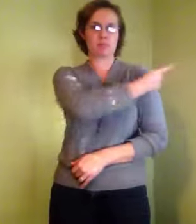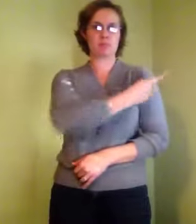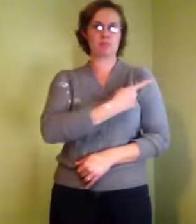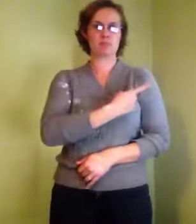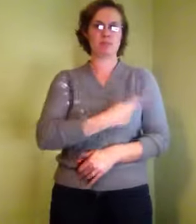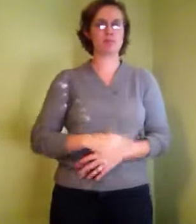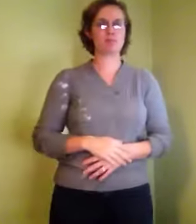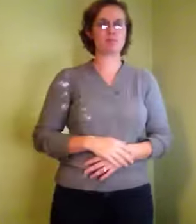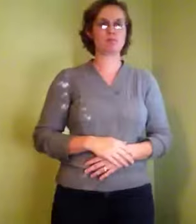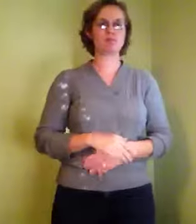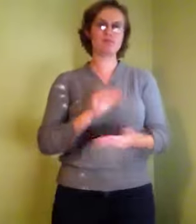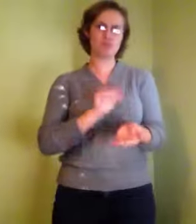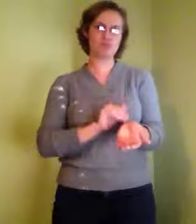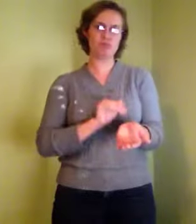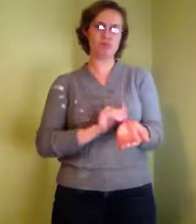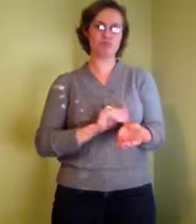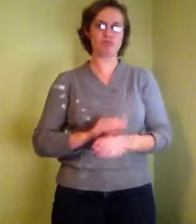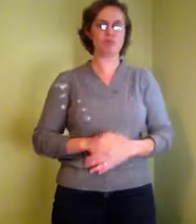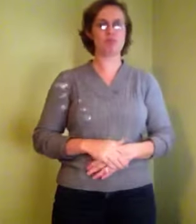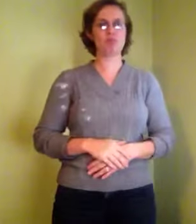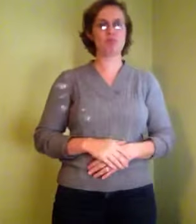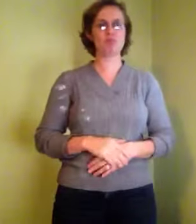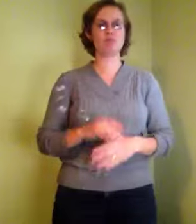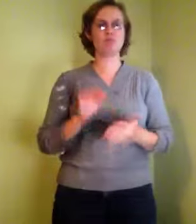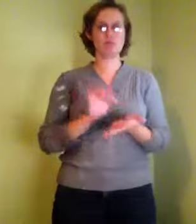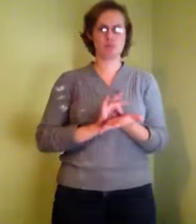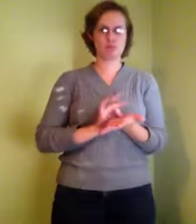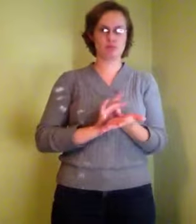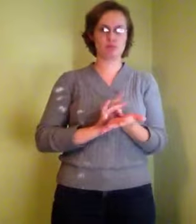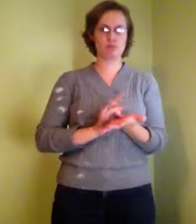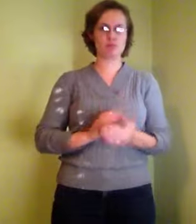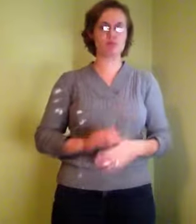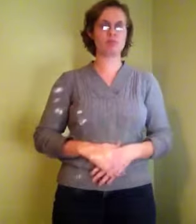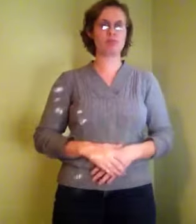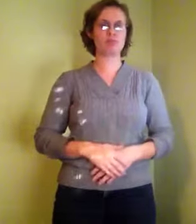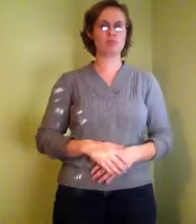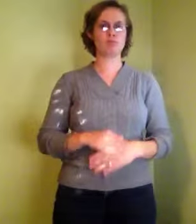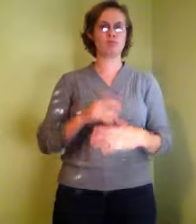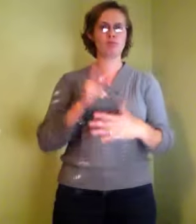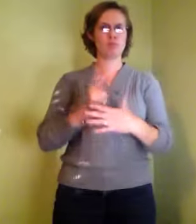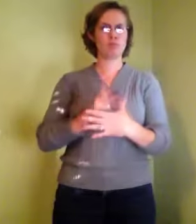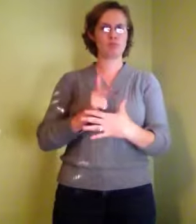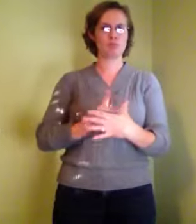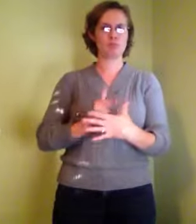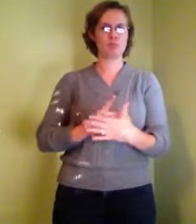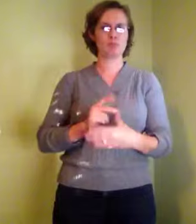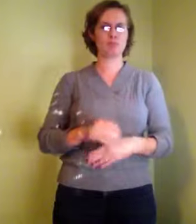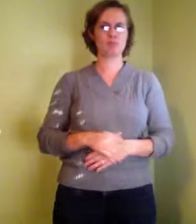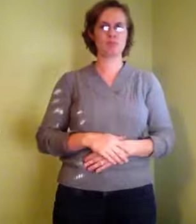Doctor, Medicine, Psychiatrist, Nurse,